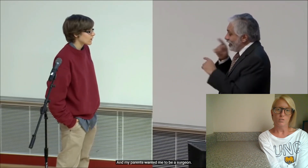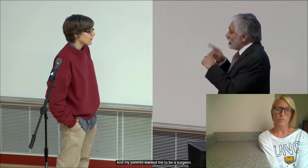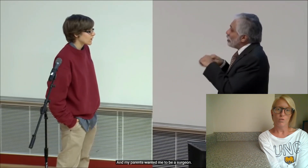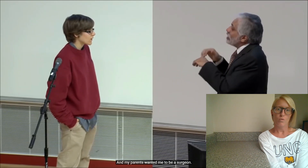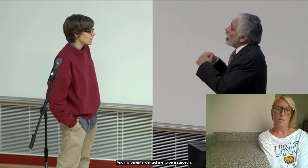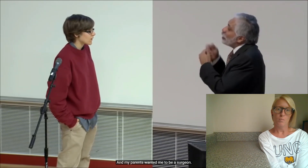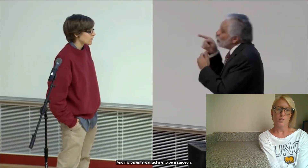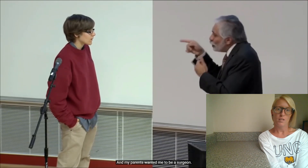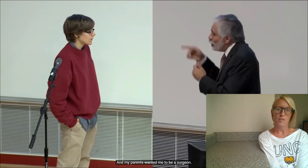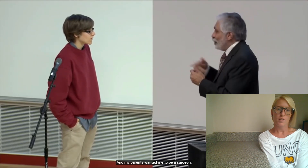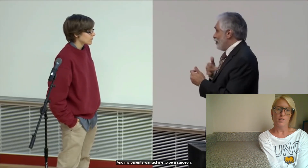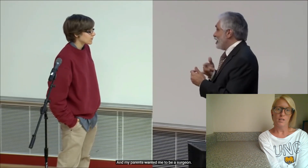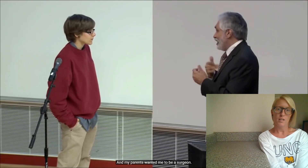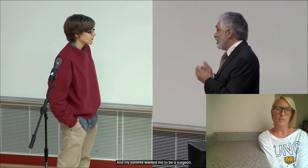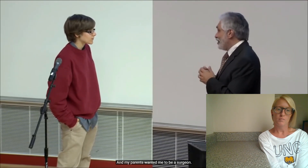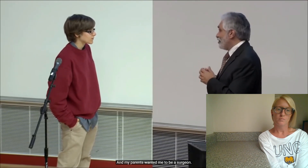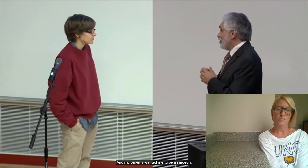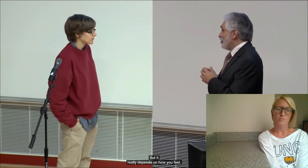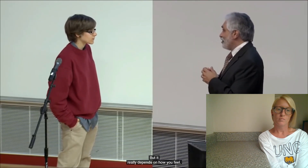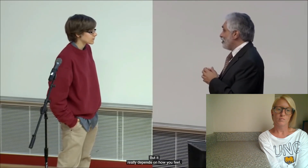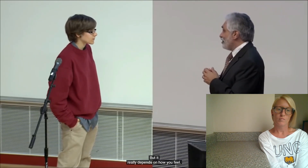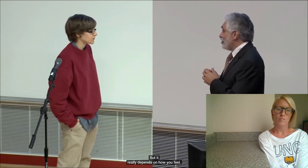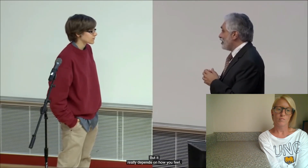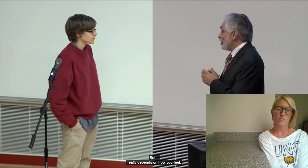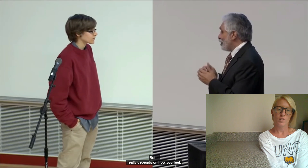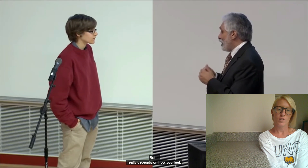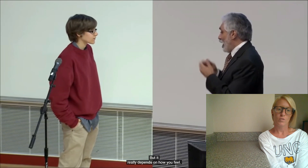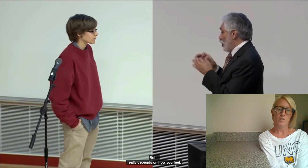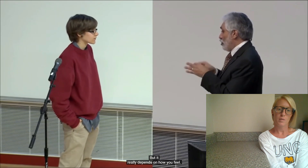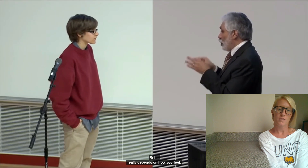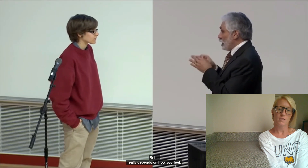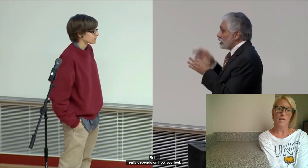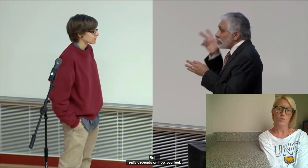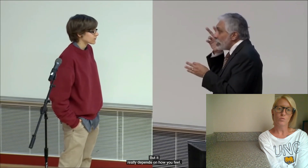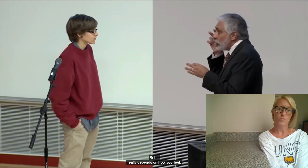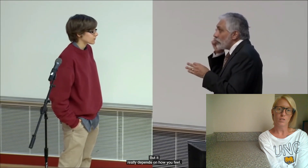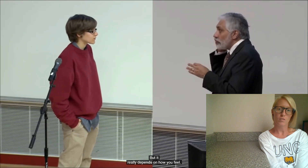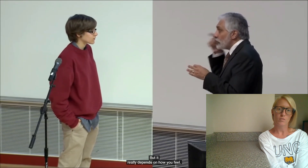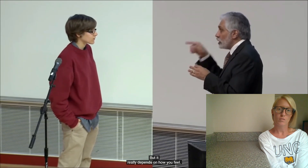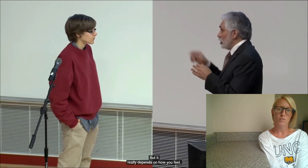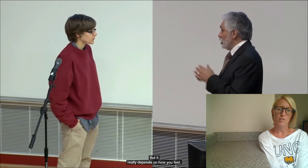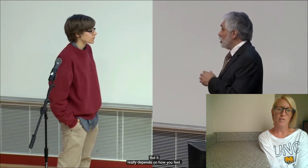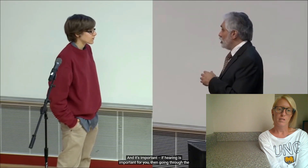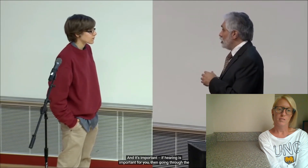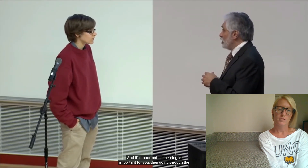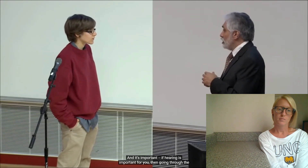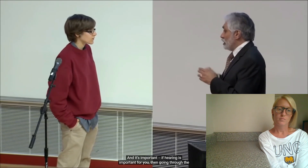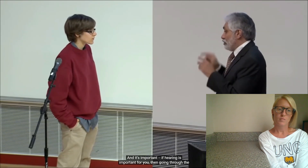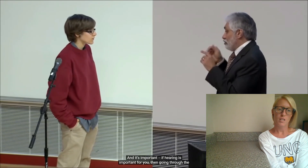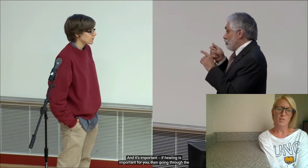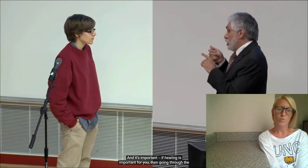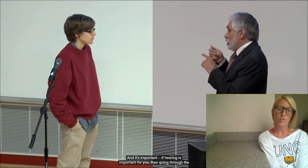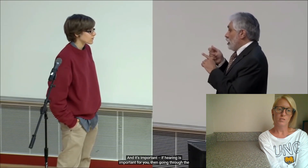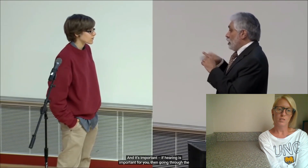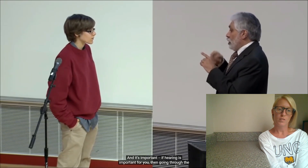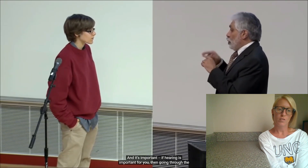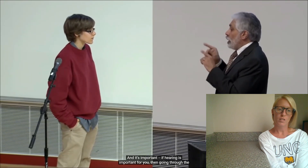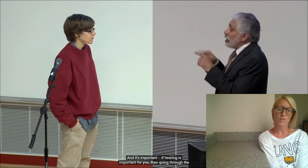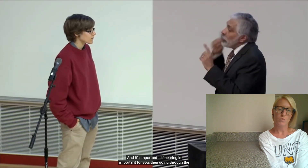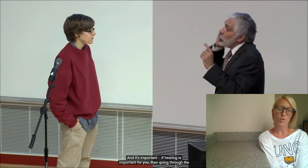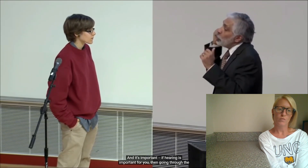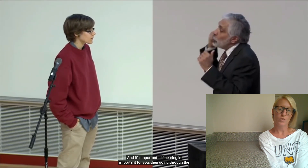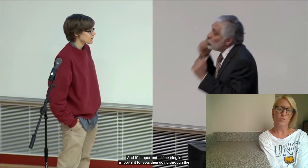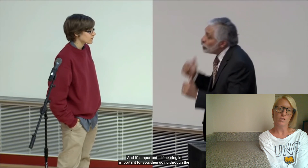wanted me to grow up and. But it really depends on how you feel. And it's important, if hearing